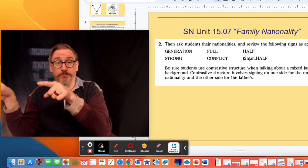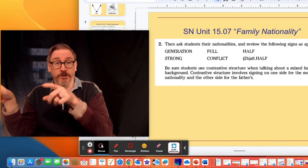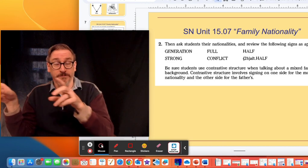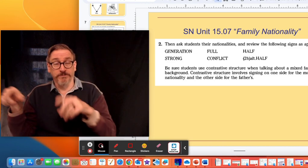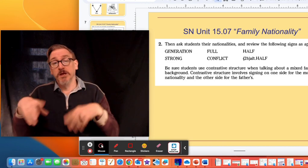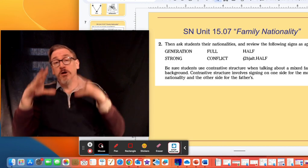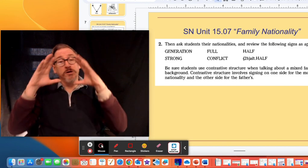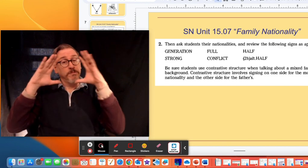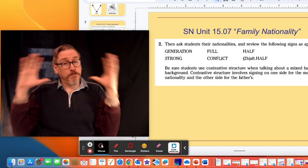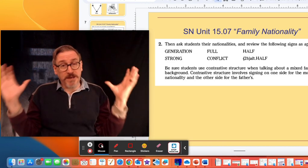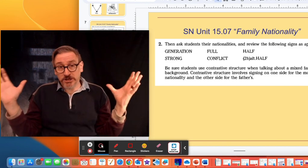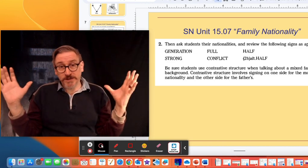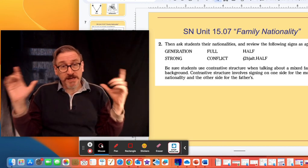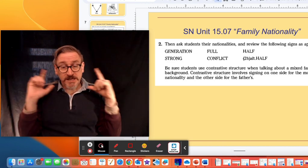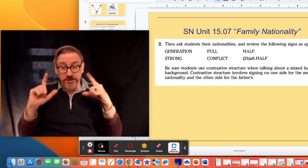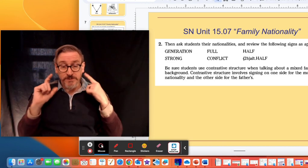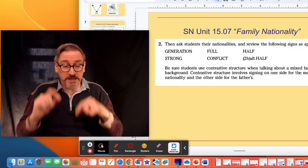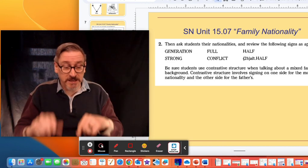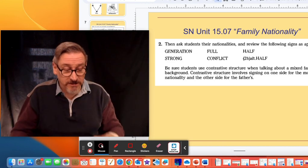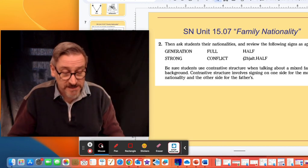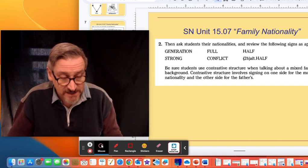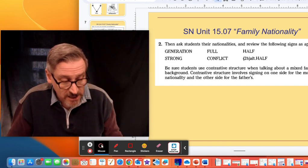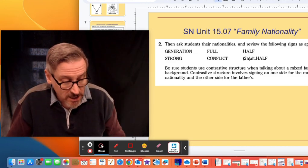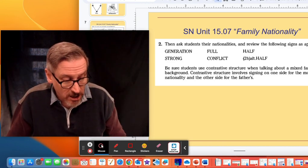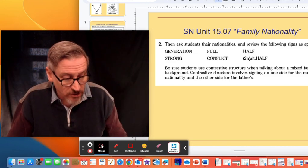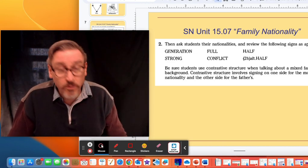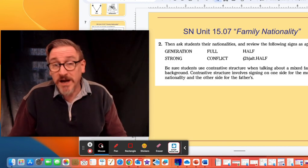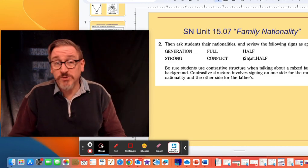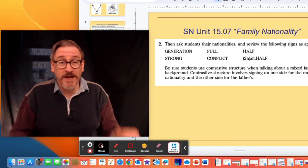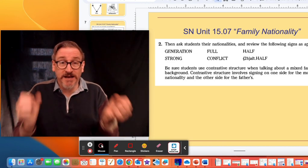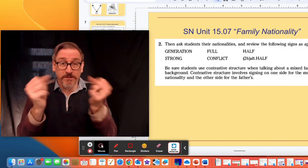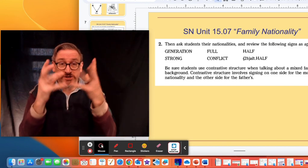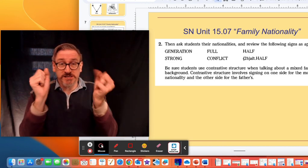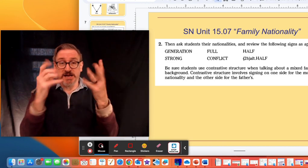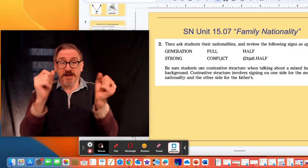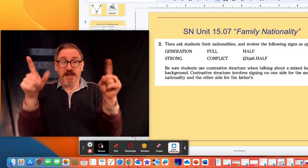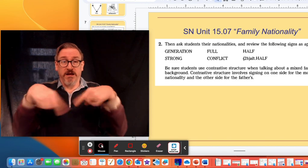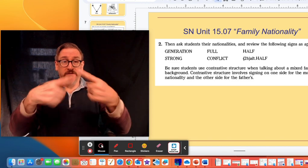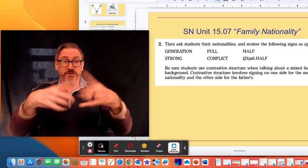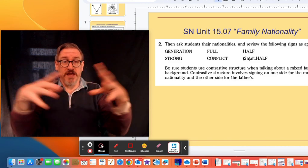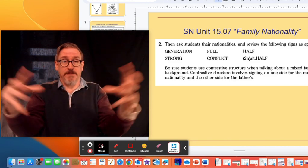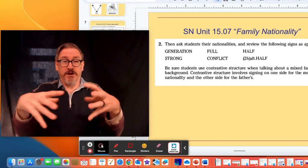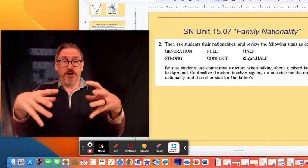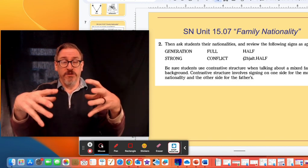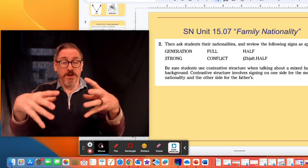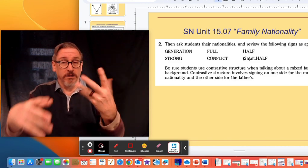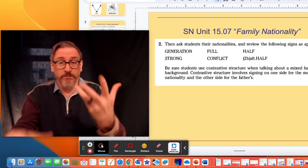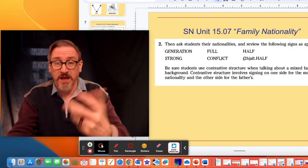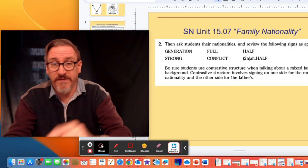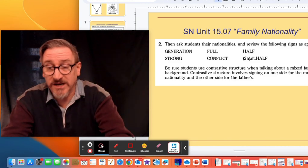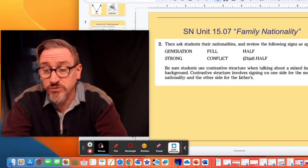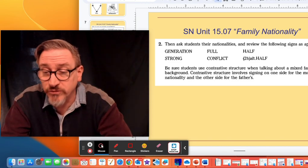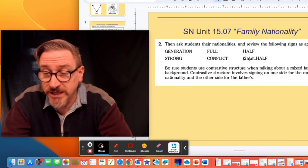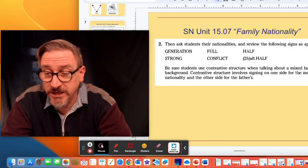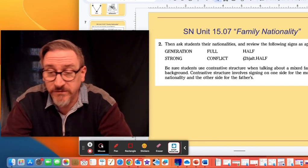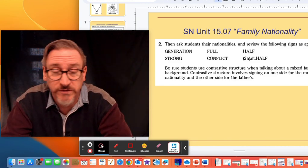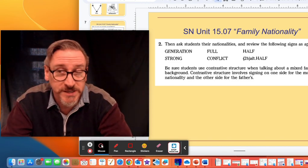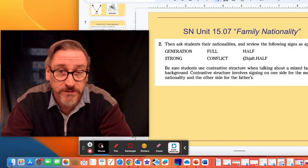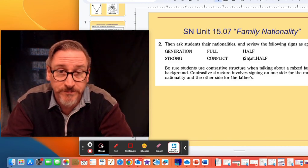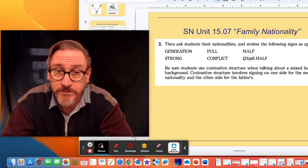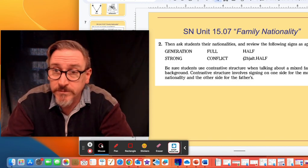boom. Picturing it is going to be the clearest. Otherwise, we end up just signing everything happening right in the middle, and then it's